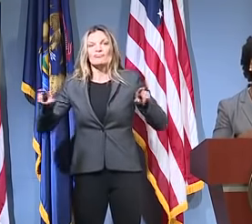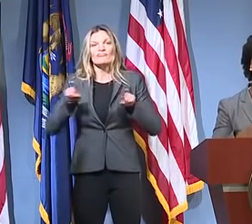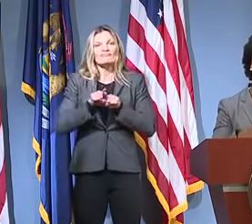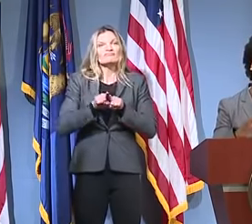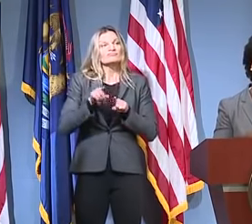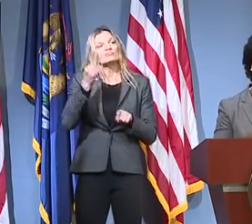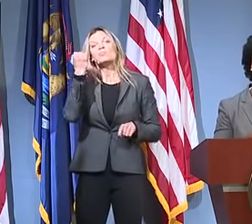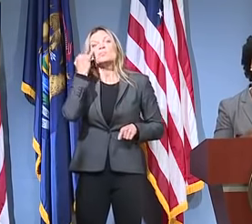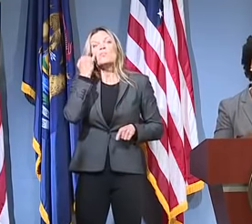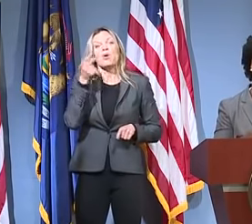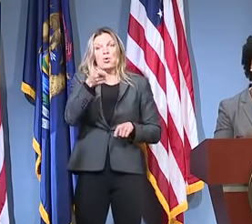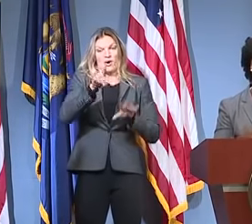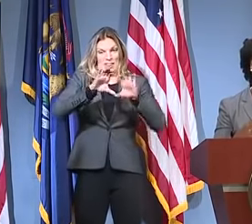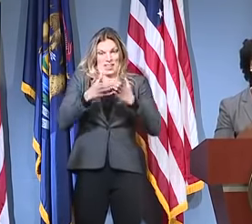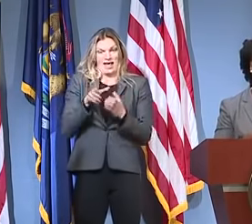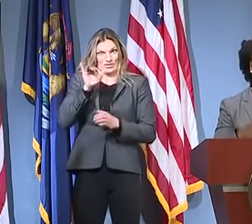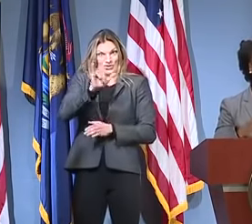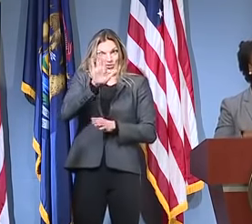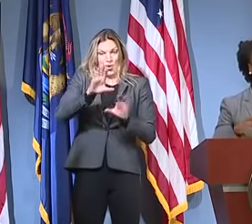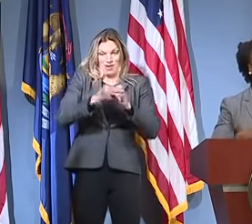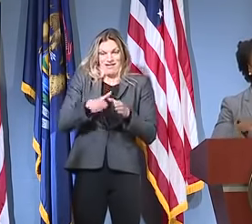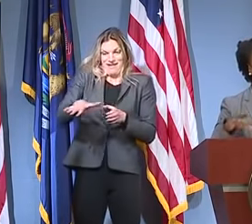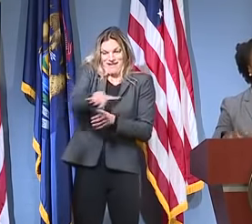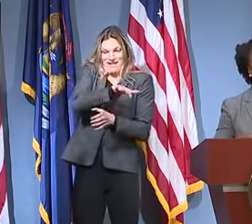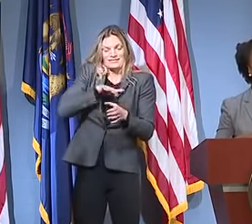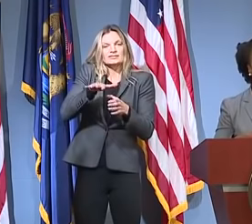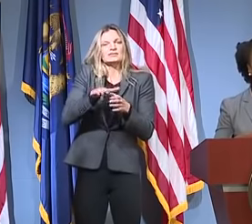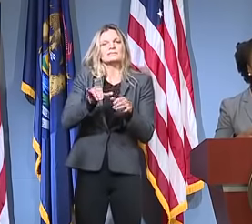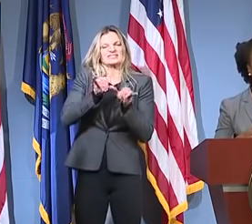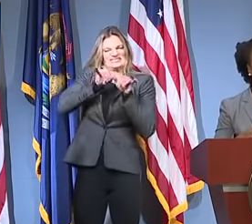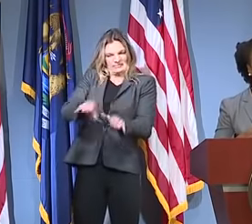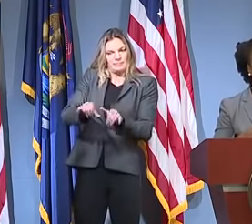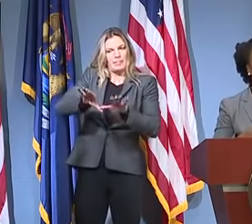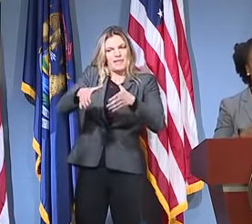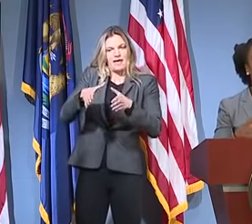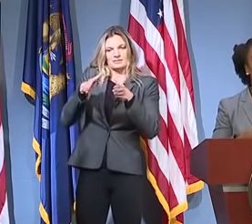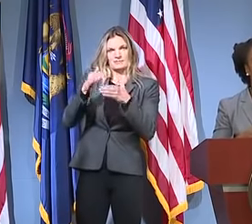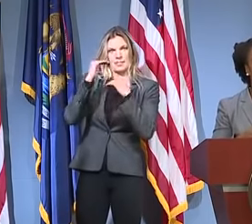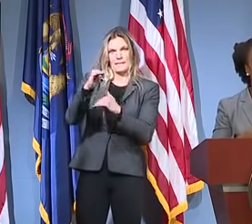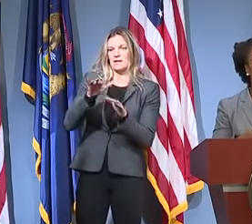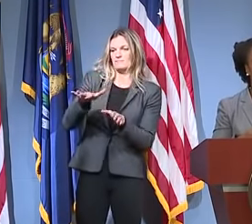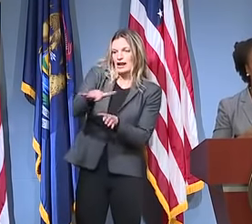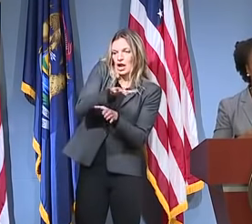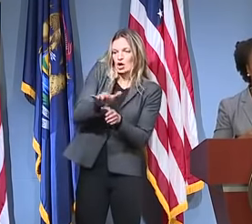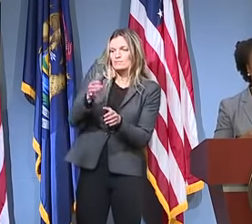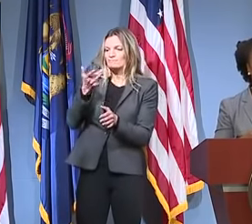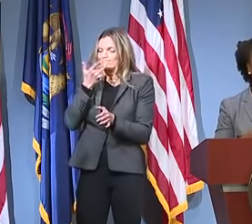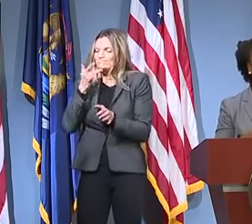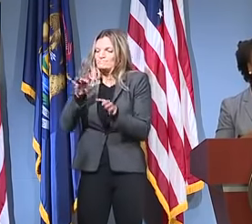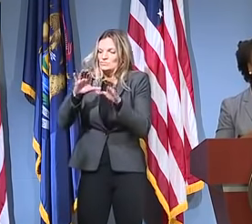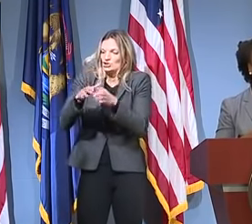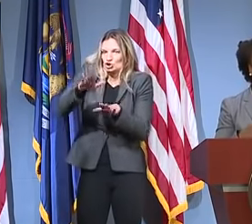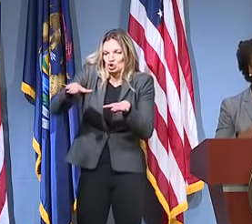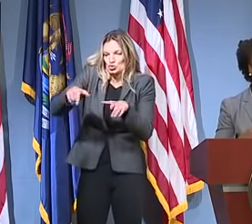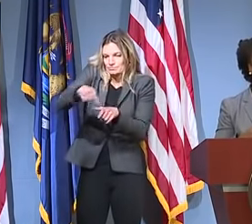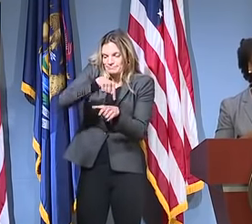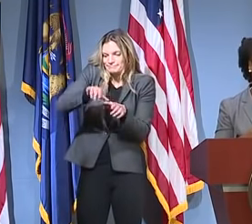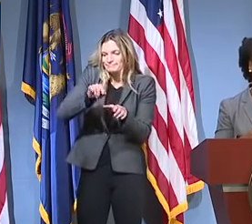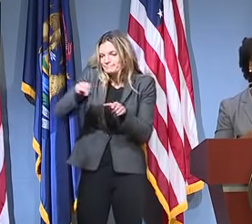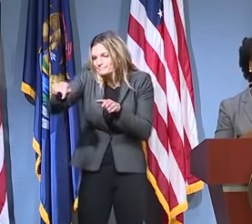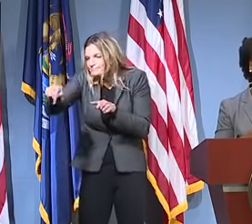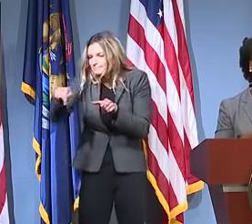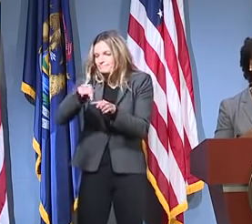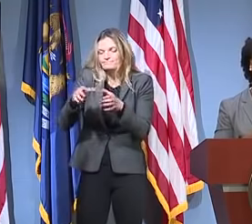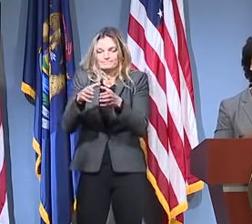students. So even if you are in that class, you're not spreading it across the entire school, and you're staying with that group of children alone as